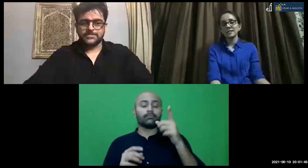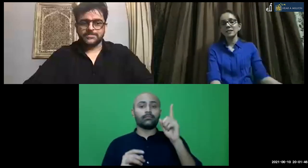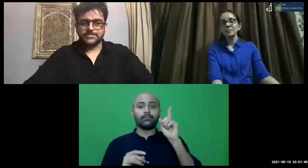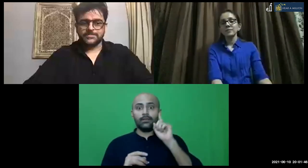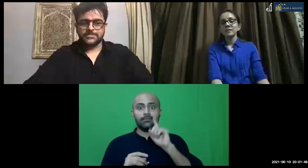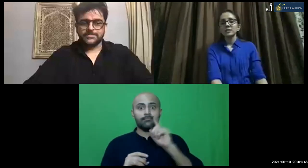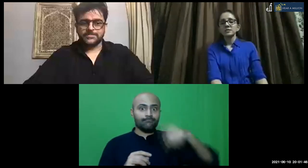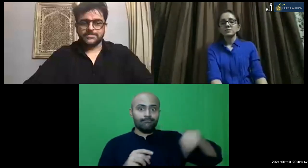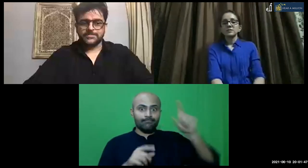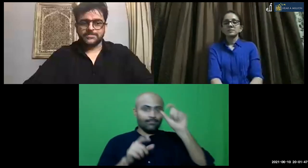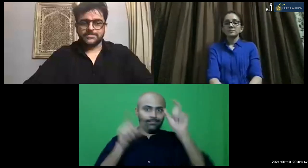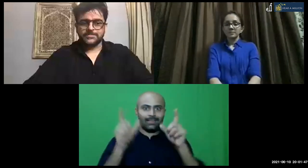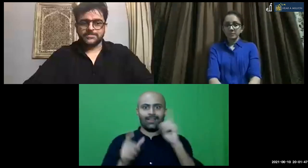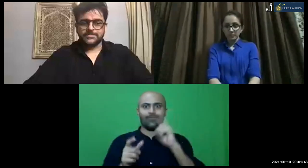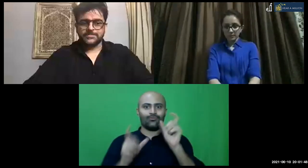in ISL.